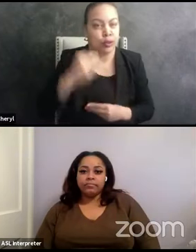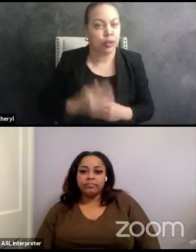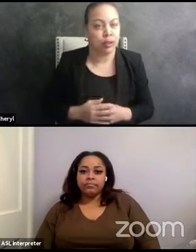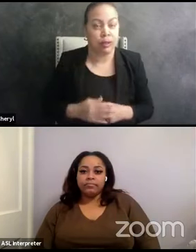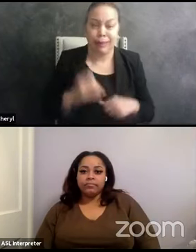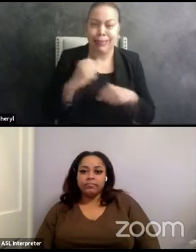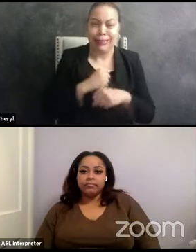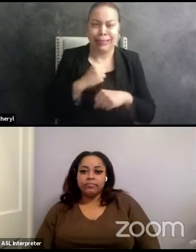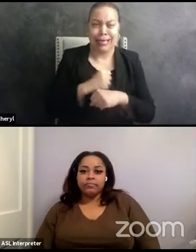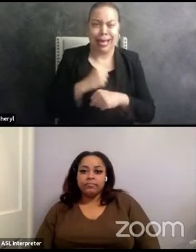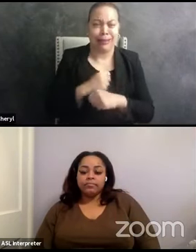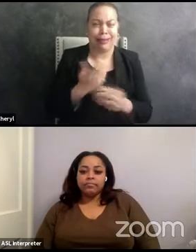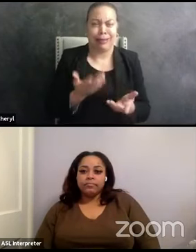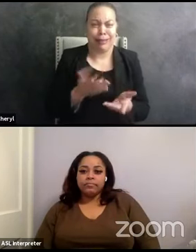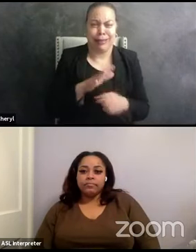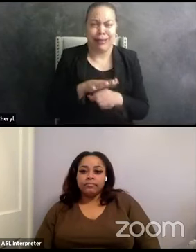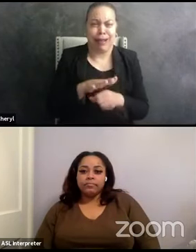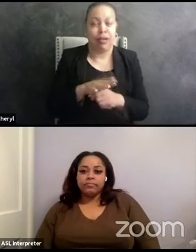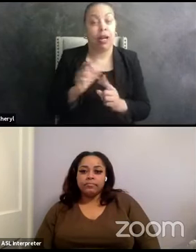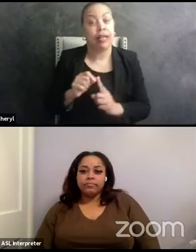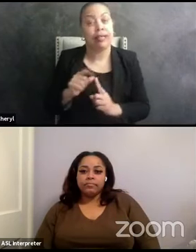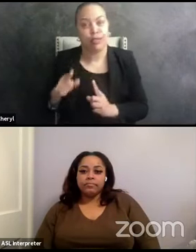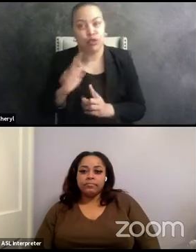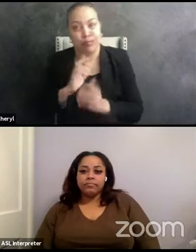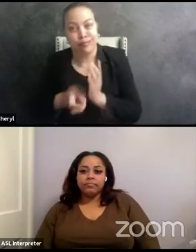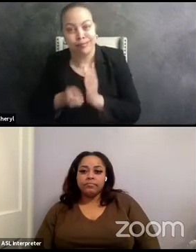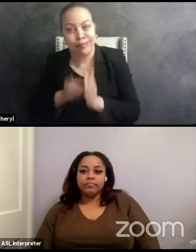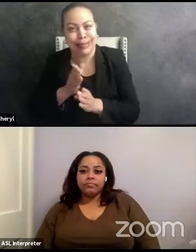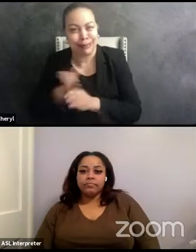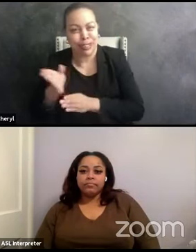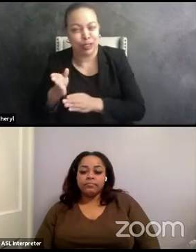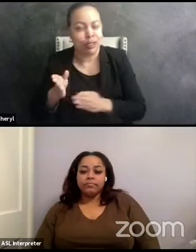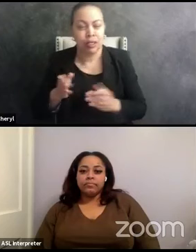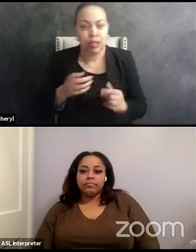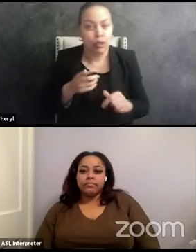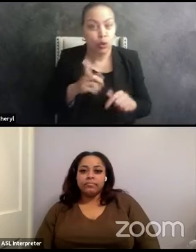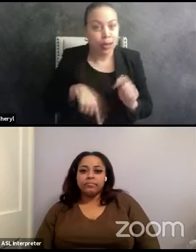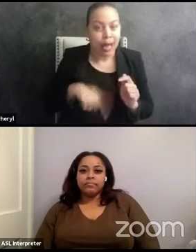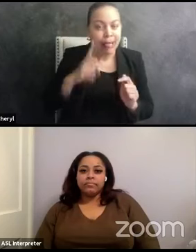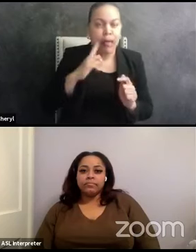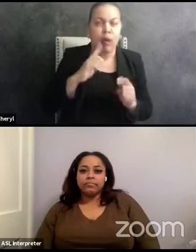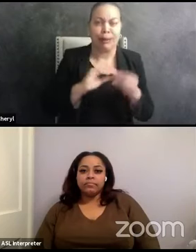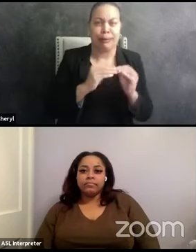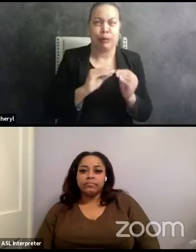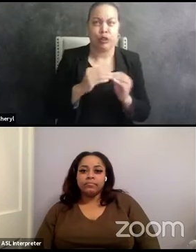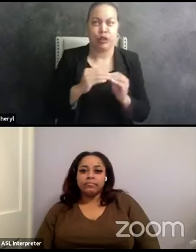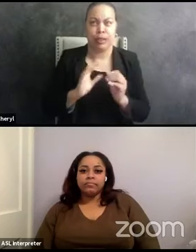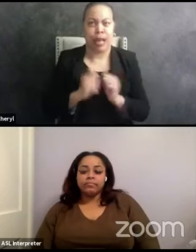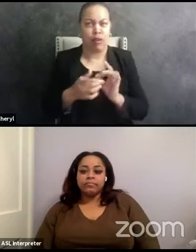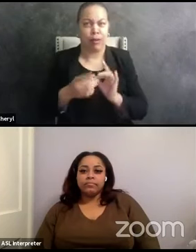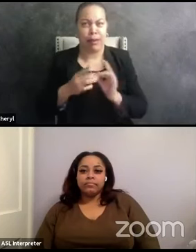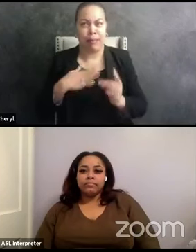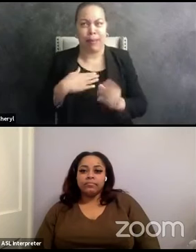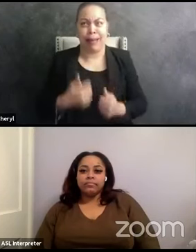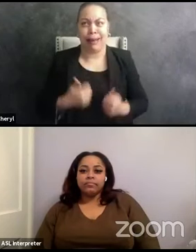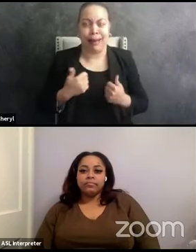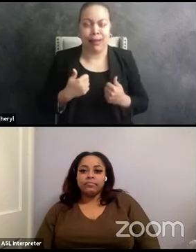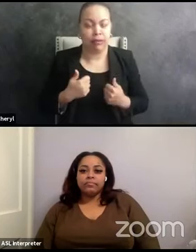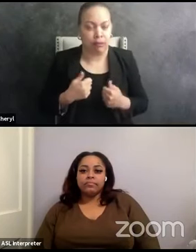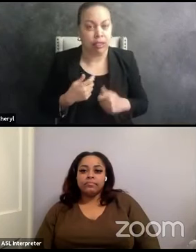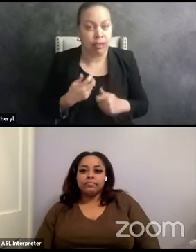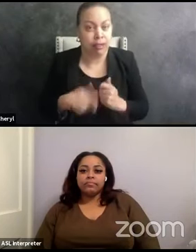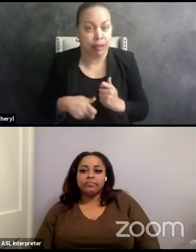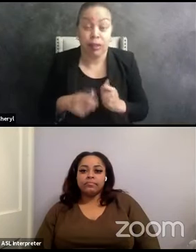stats unless you're a statistician to your life. I wanted the story to be in there, and I am proud of how well that turned